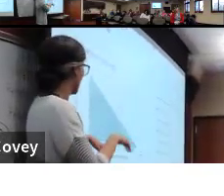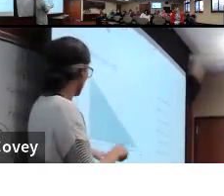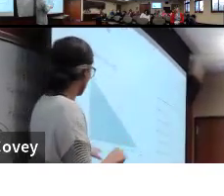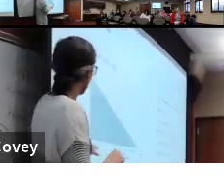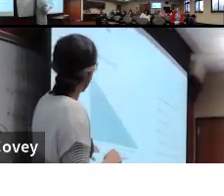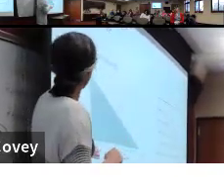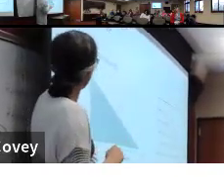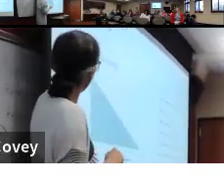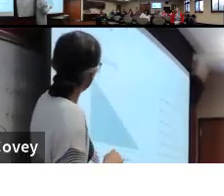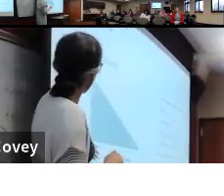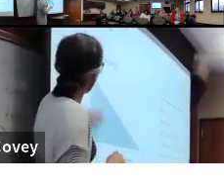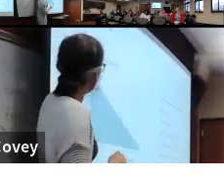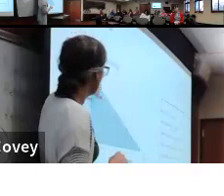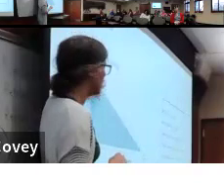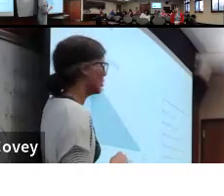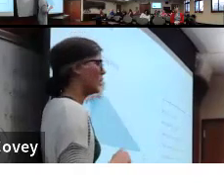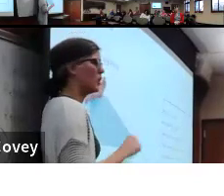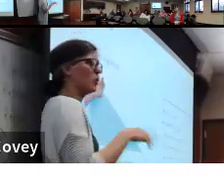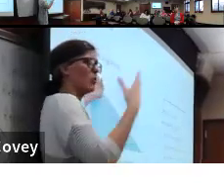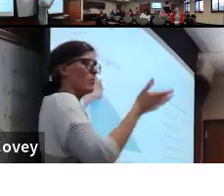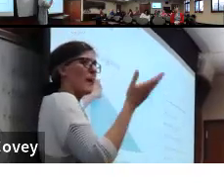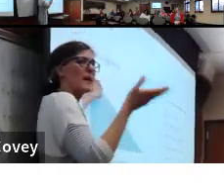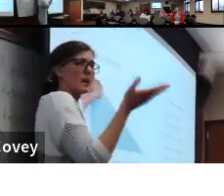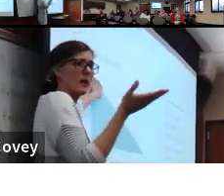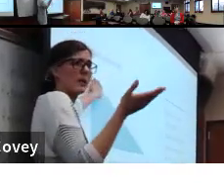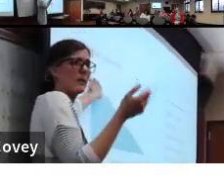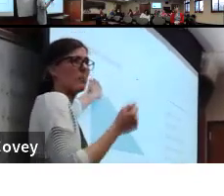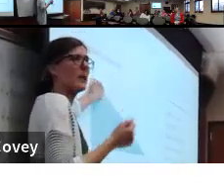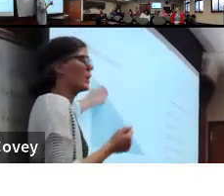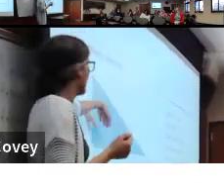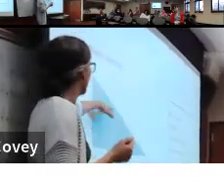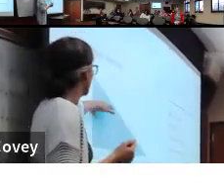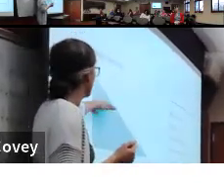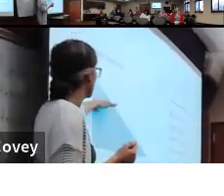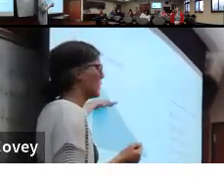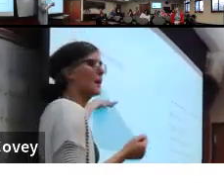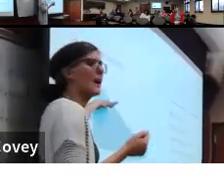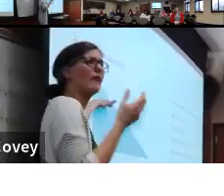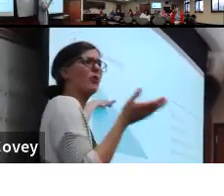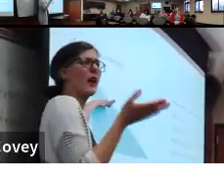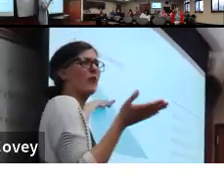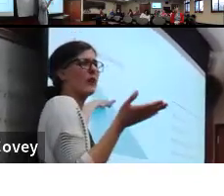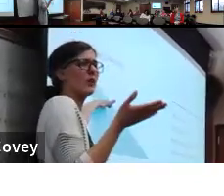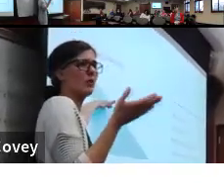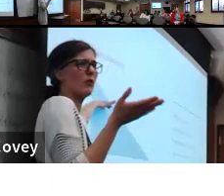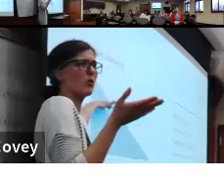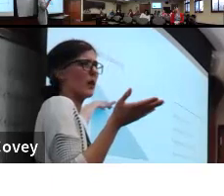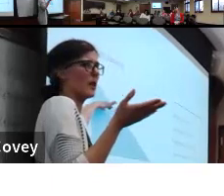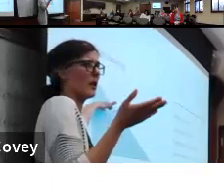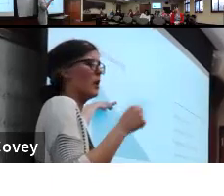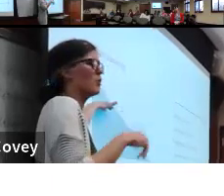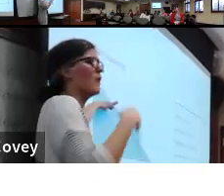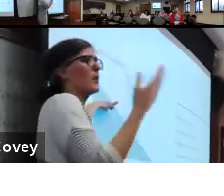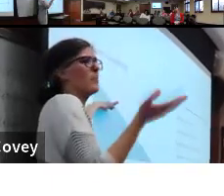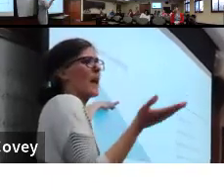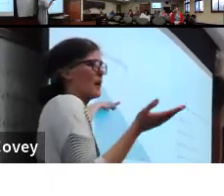about that thing, the more you need to make it explicit, meaning you have to use something like a full noun phrase to refer to that